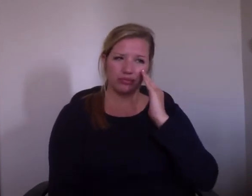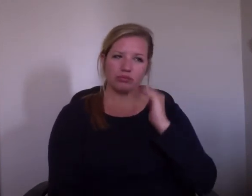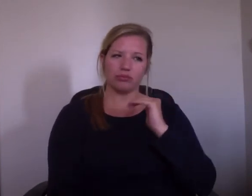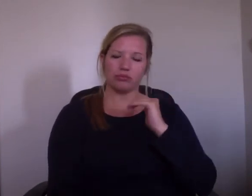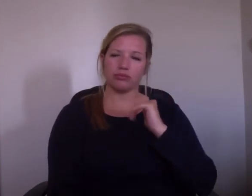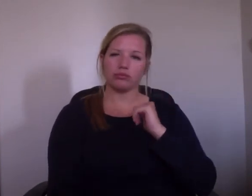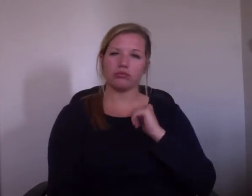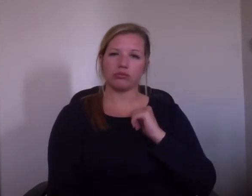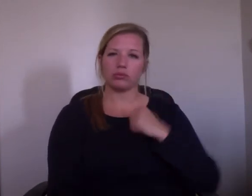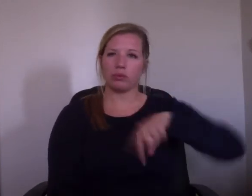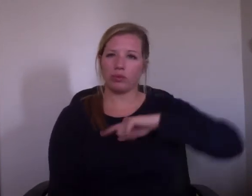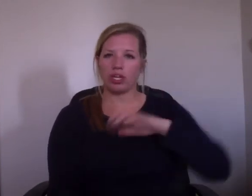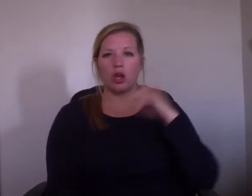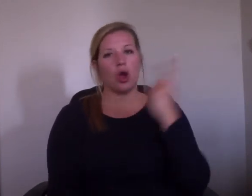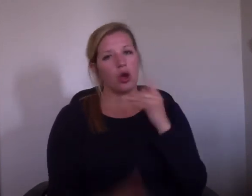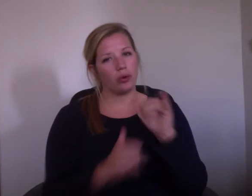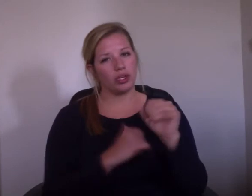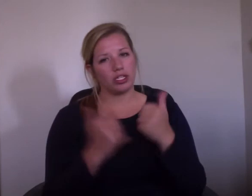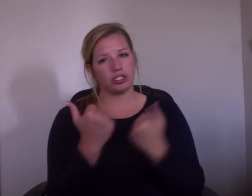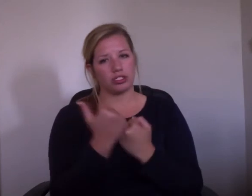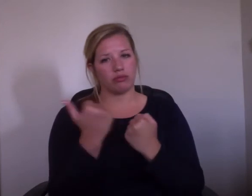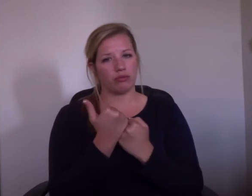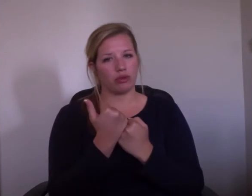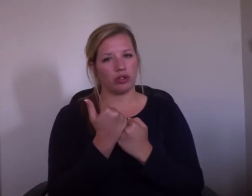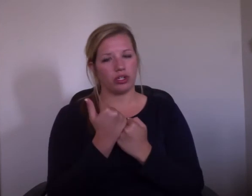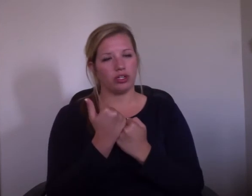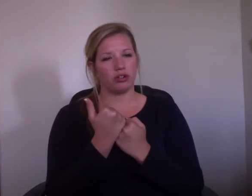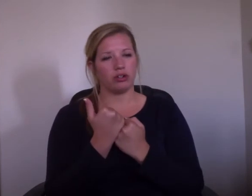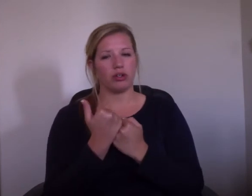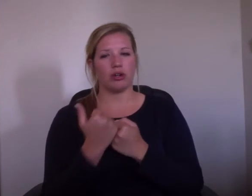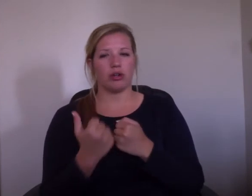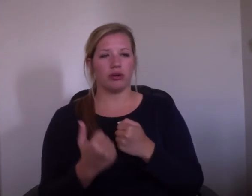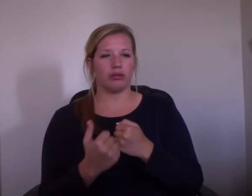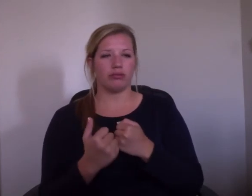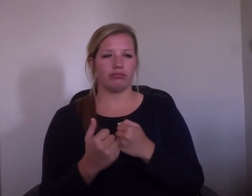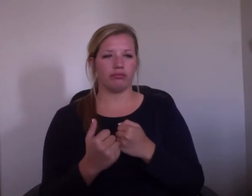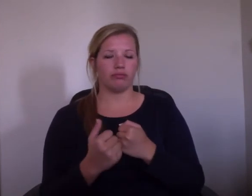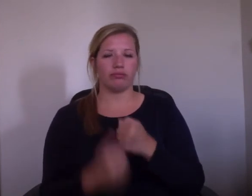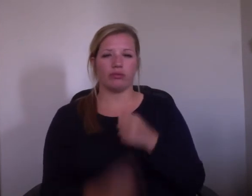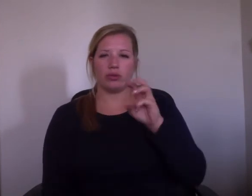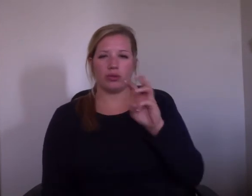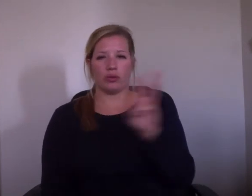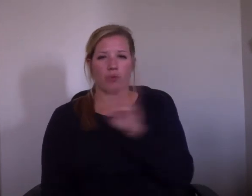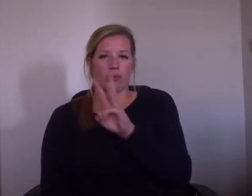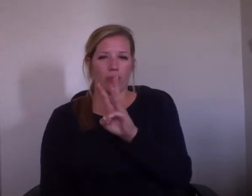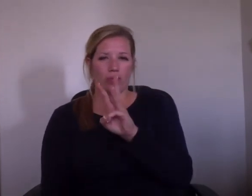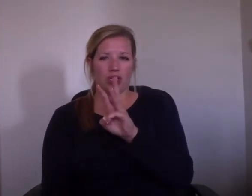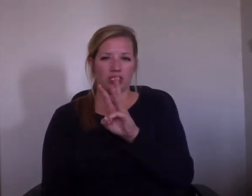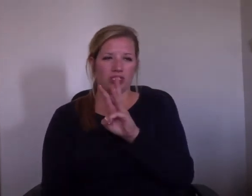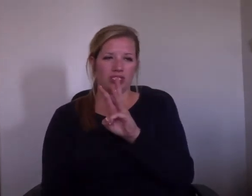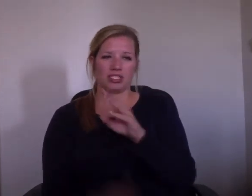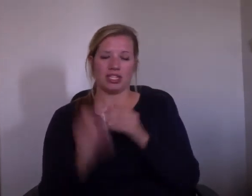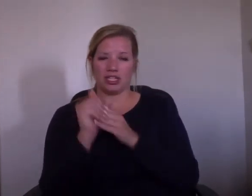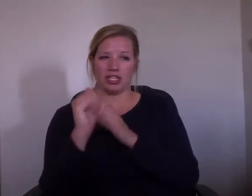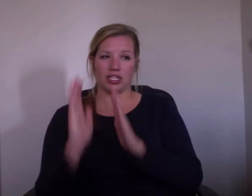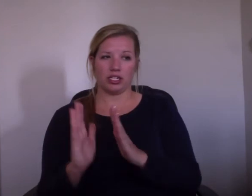always support pro-Western leaders. Whether they be dictators, popular, unpopular, doesn't matter.